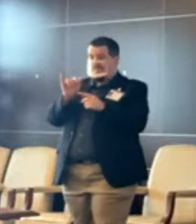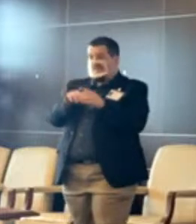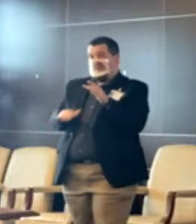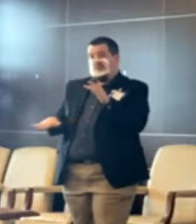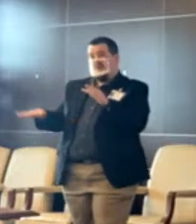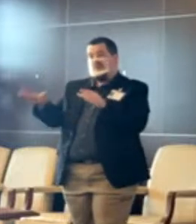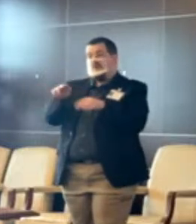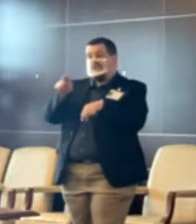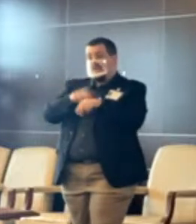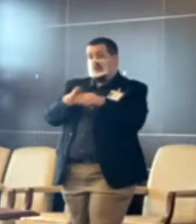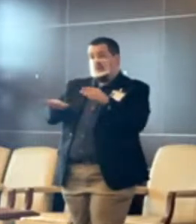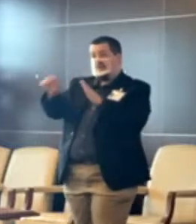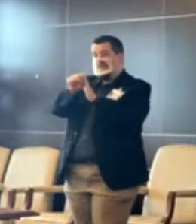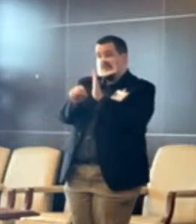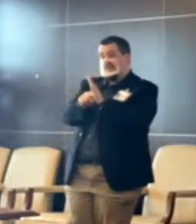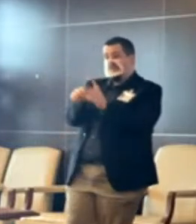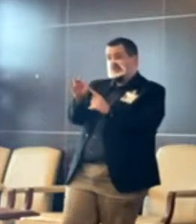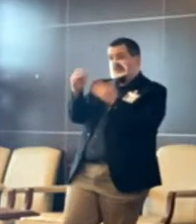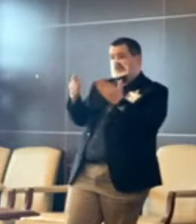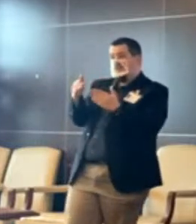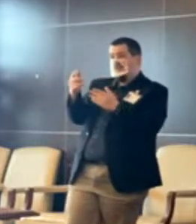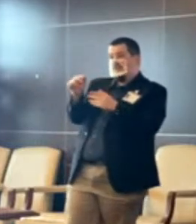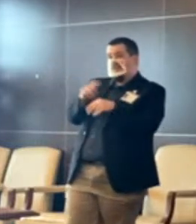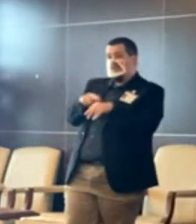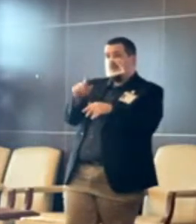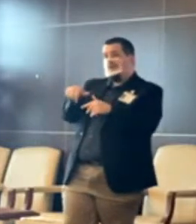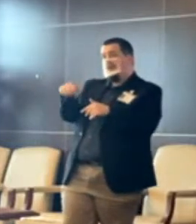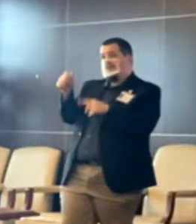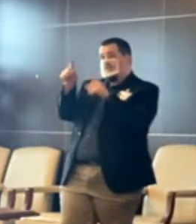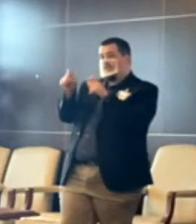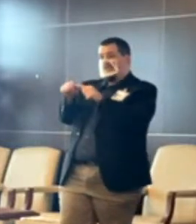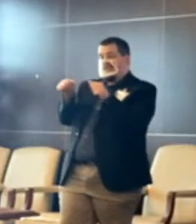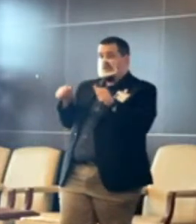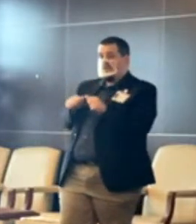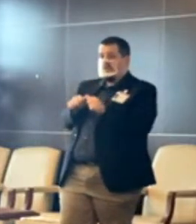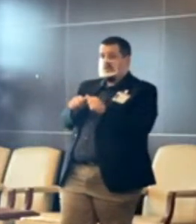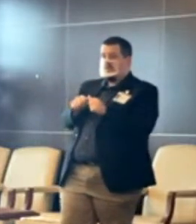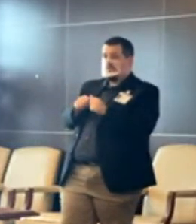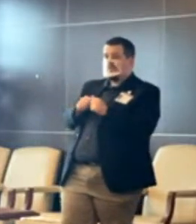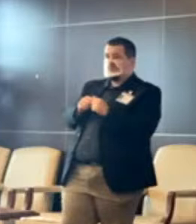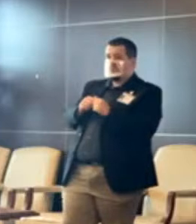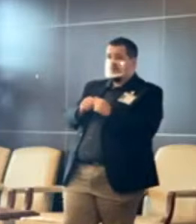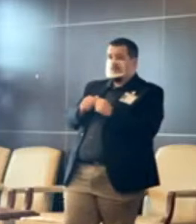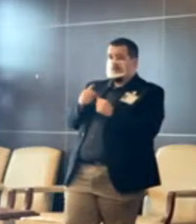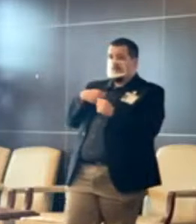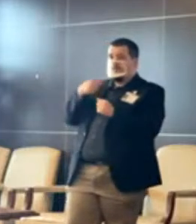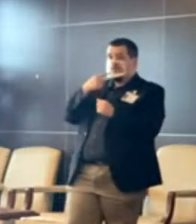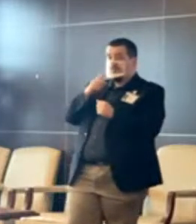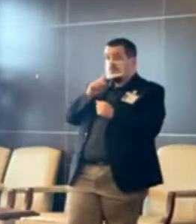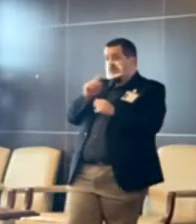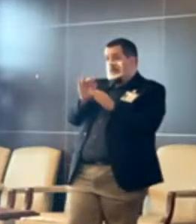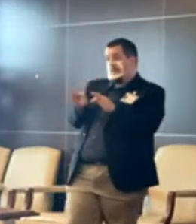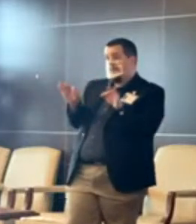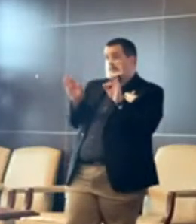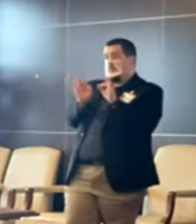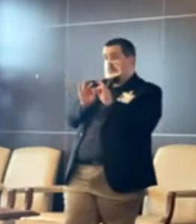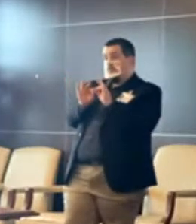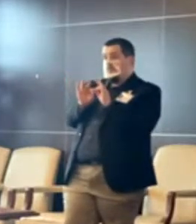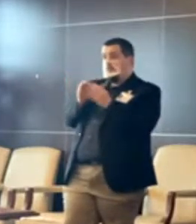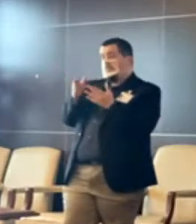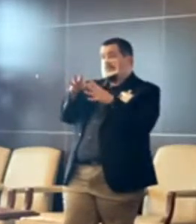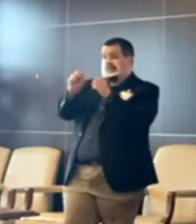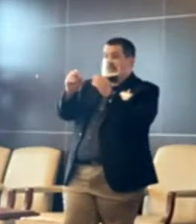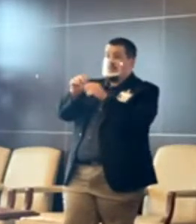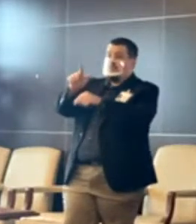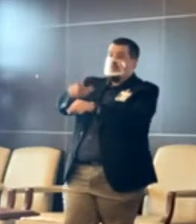across the nation, across the state, and right here in our region at our other testing sites. As I said, it's really important, even though that may